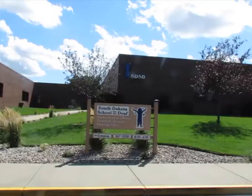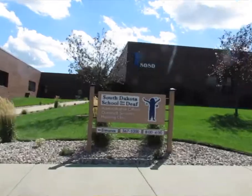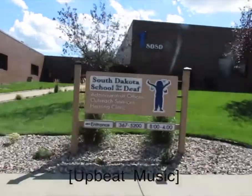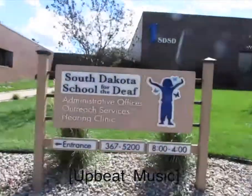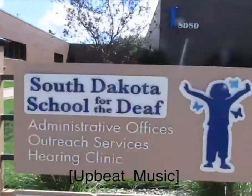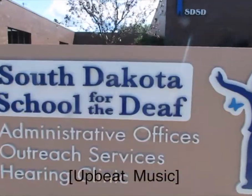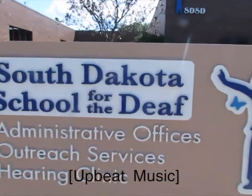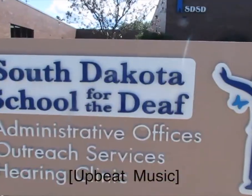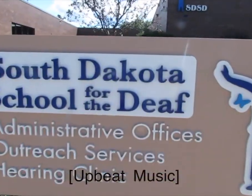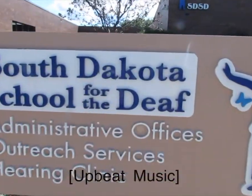Music